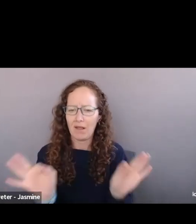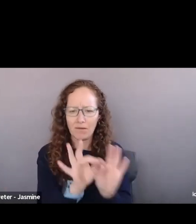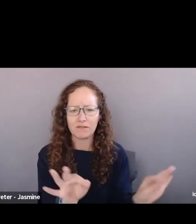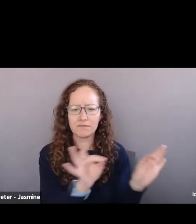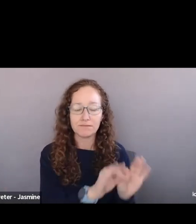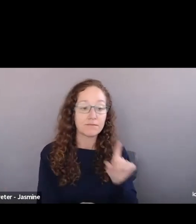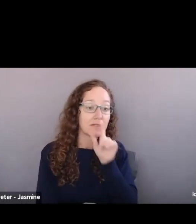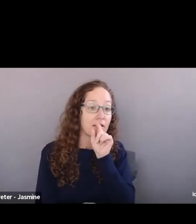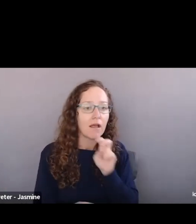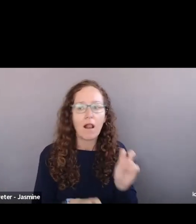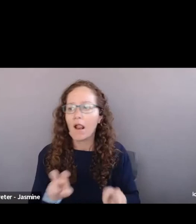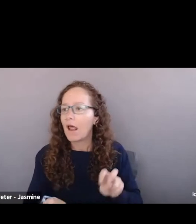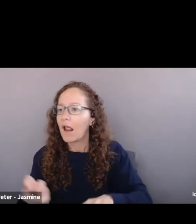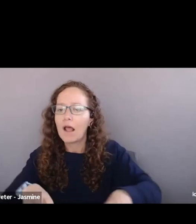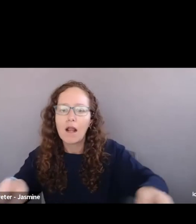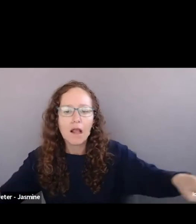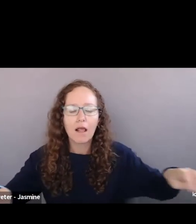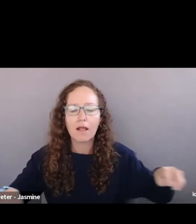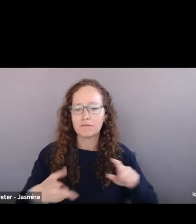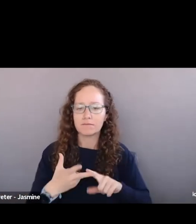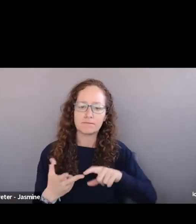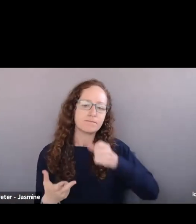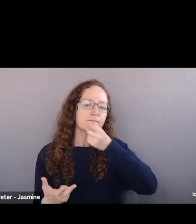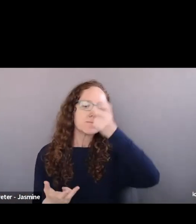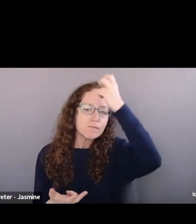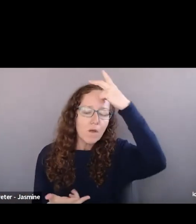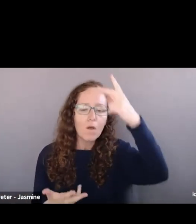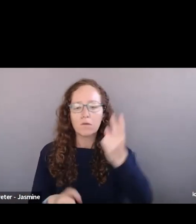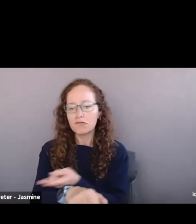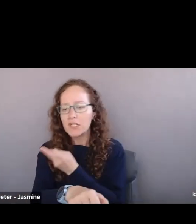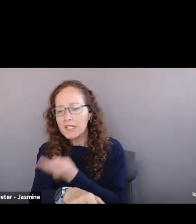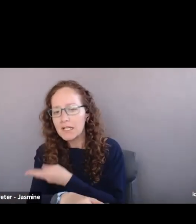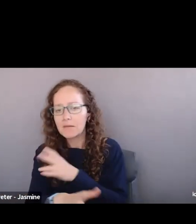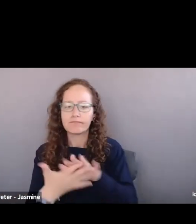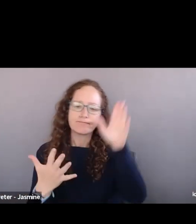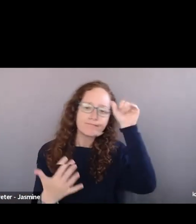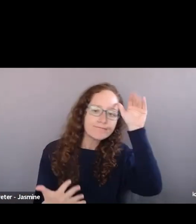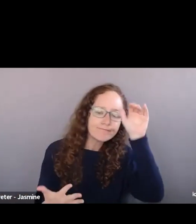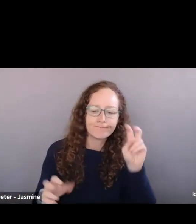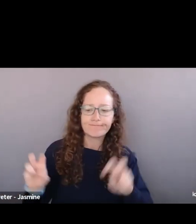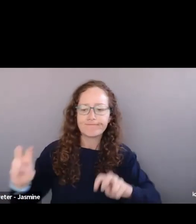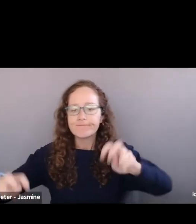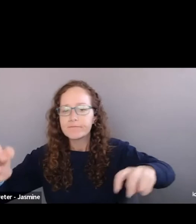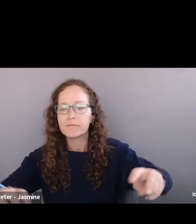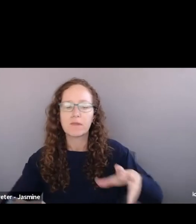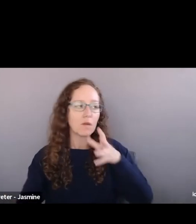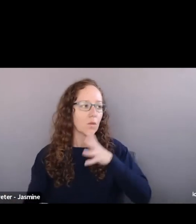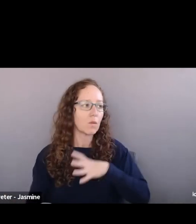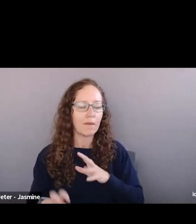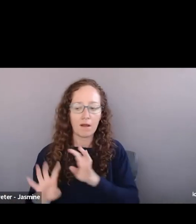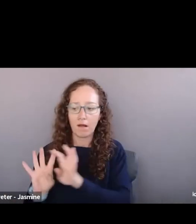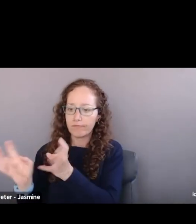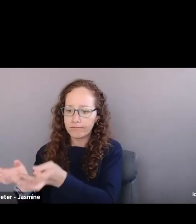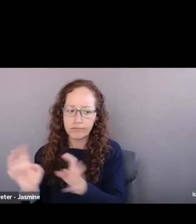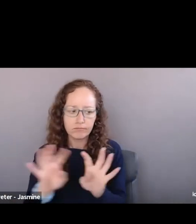the frenzied footsteps of mules and goats and sheep. Women stood in clusters, arms akimbo, dressed in these